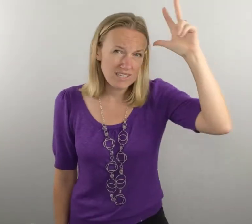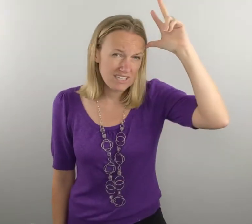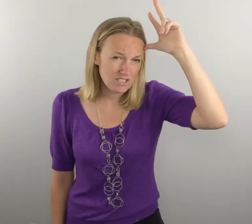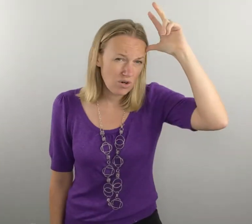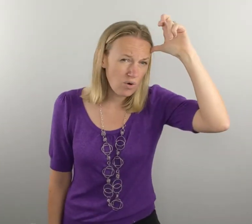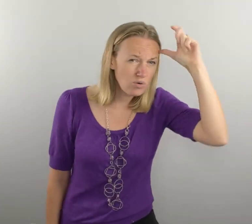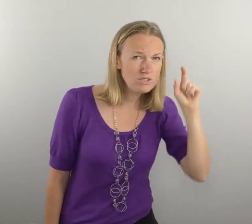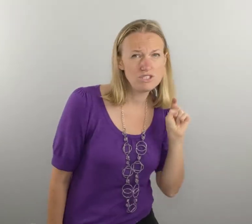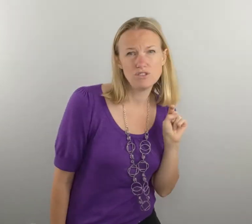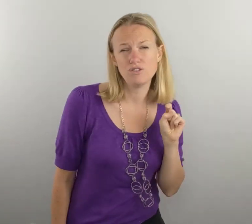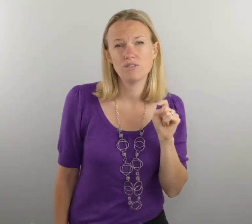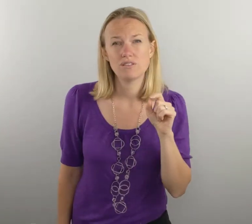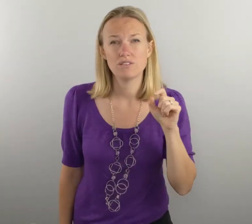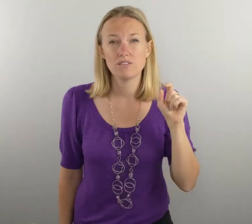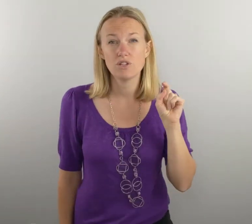he told you,